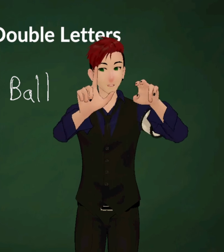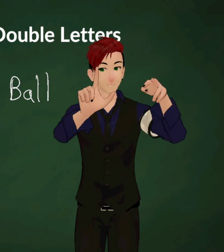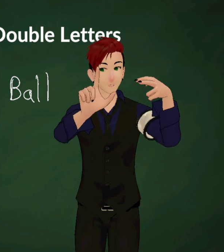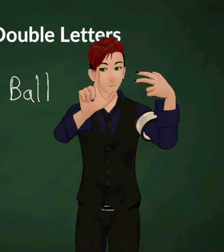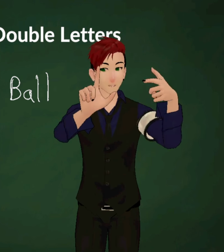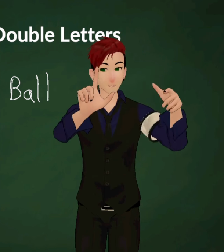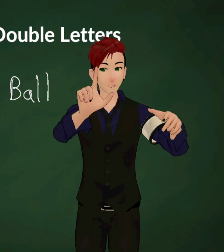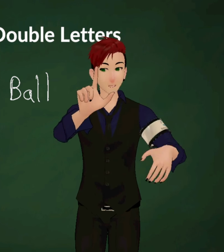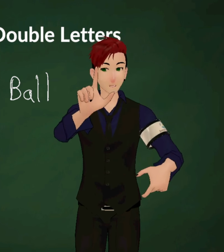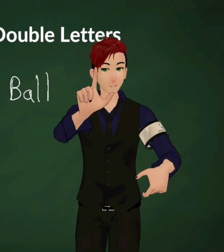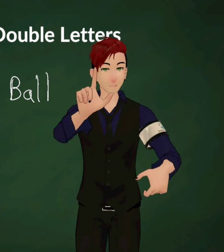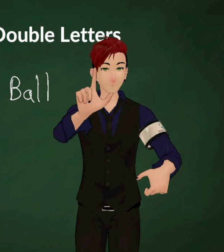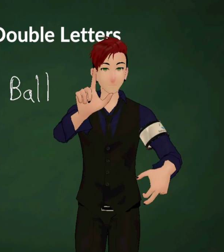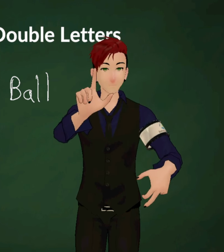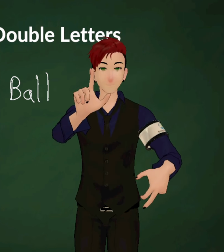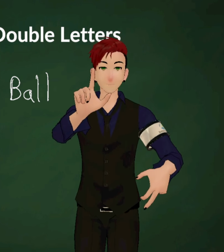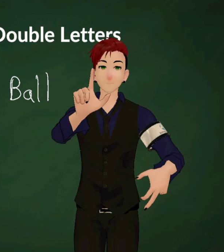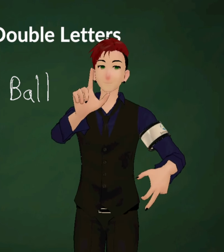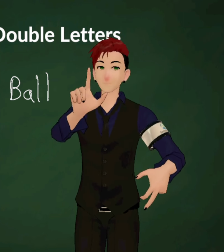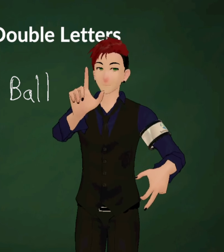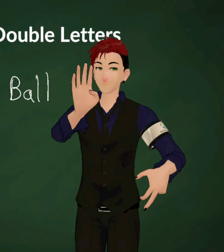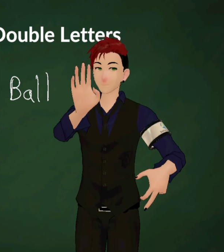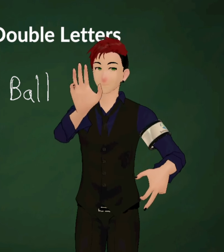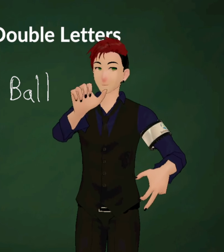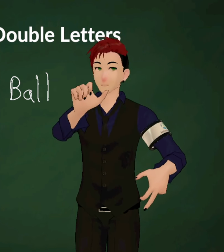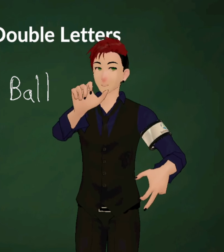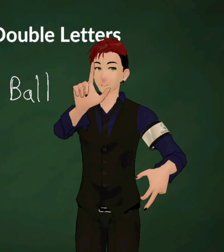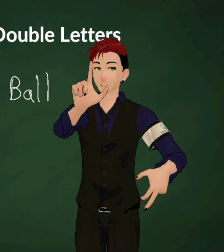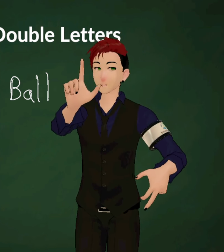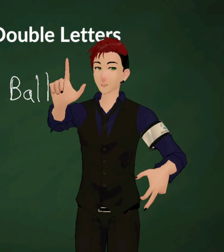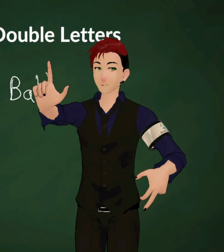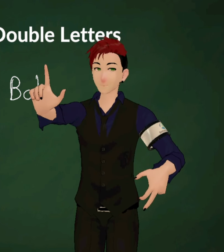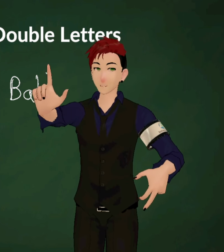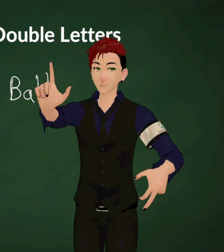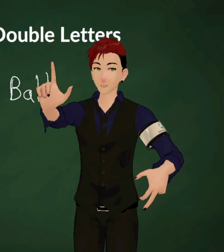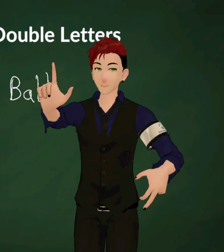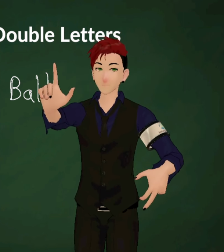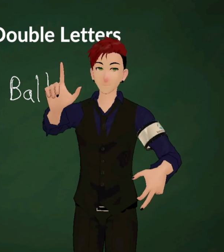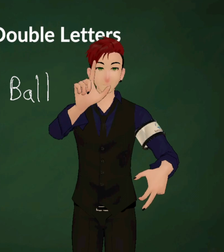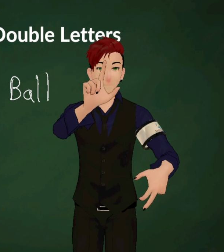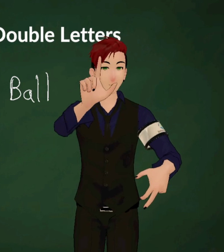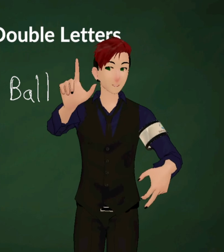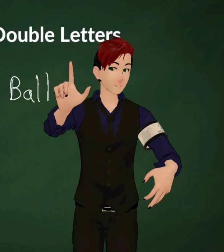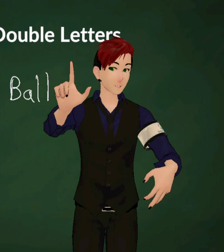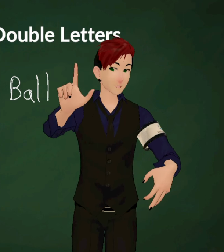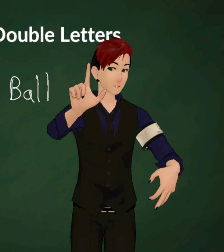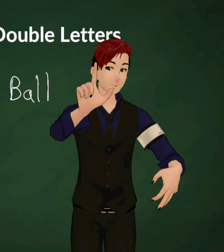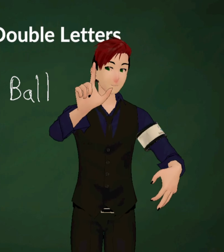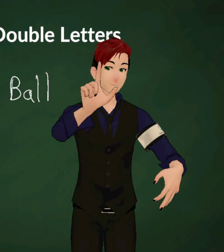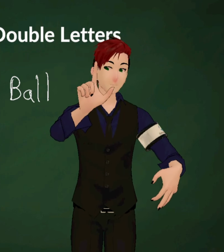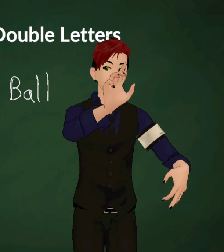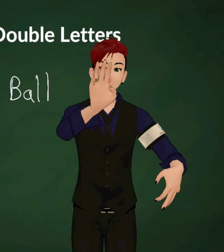show that there's a second L there? B-A-L-L. you drag it,